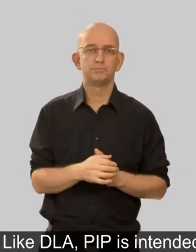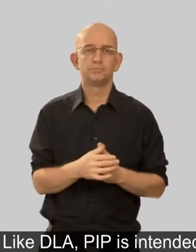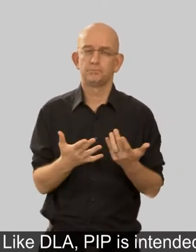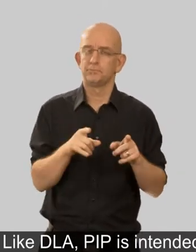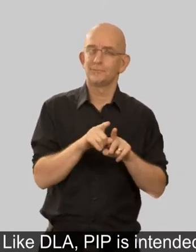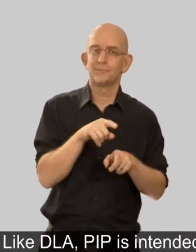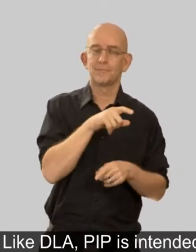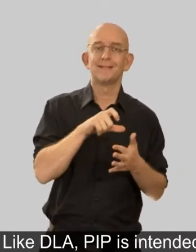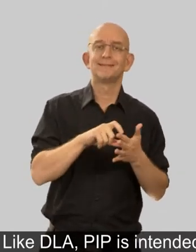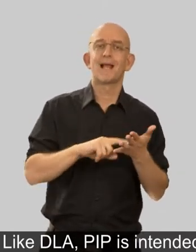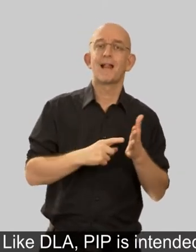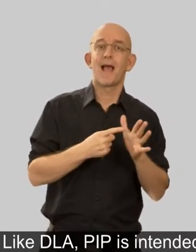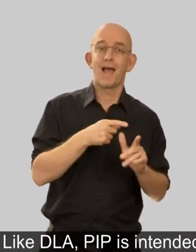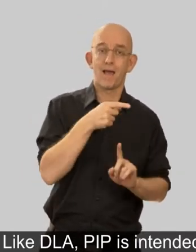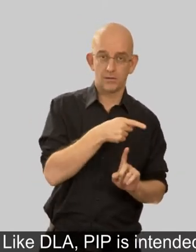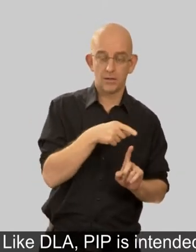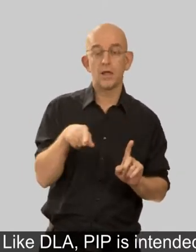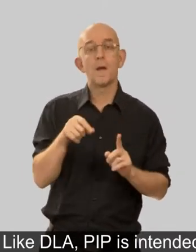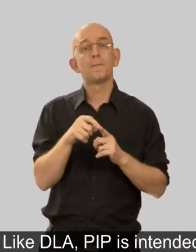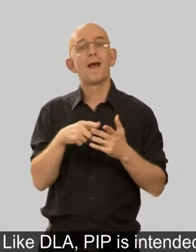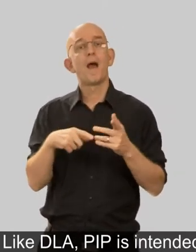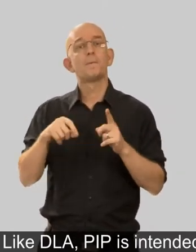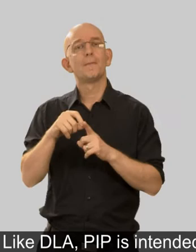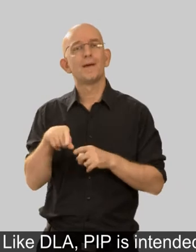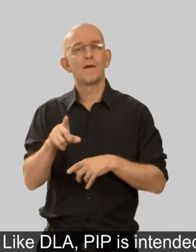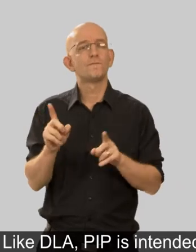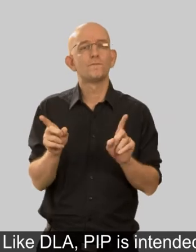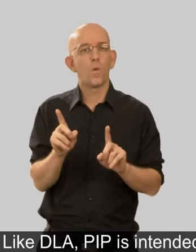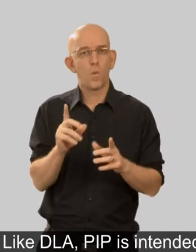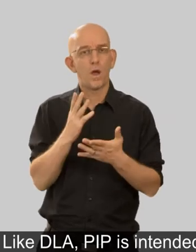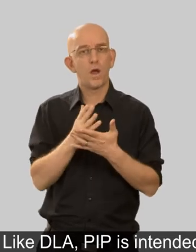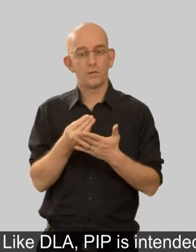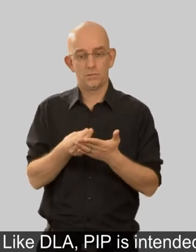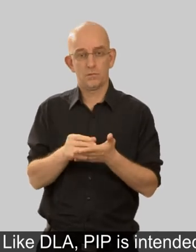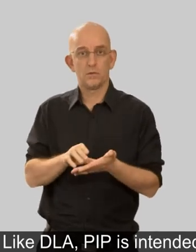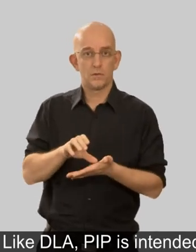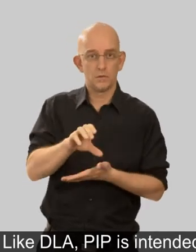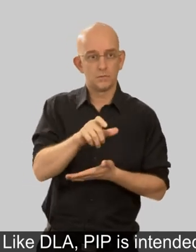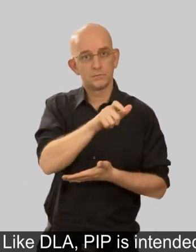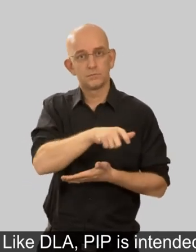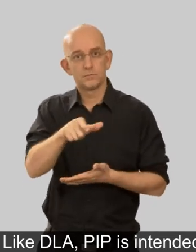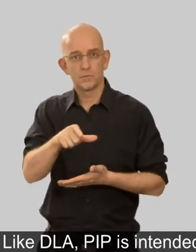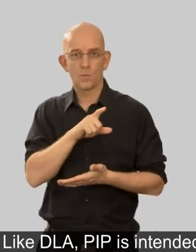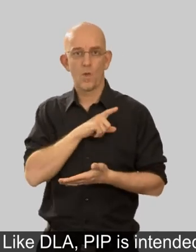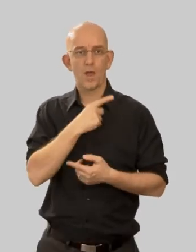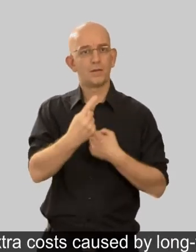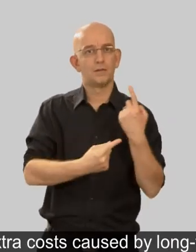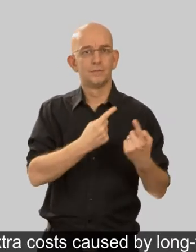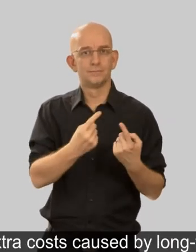Number 2. Like DLA, PIP is intended to provide a contribution towards the extra